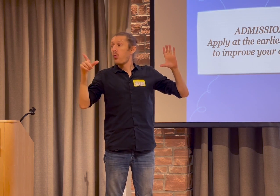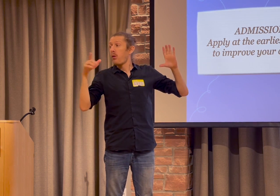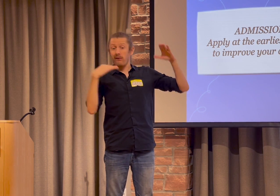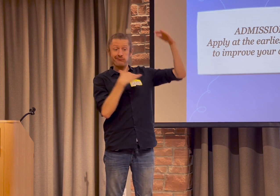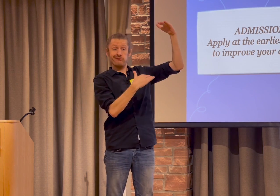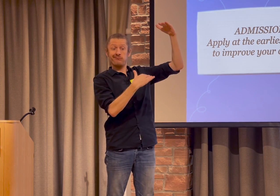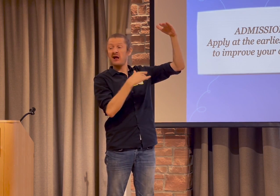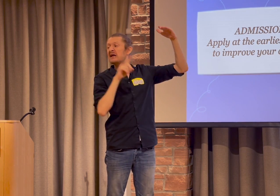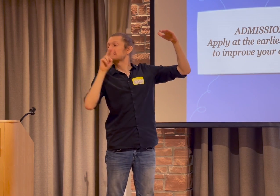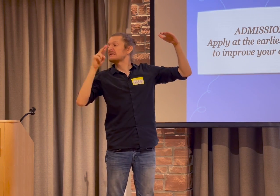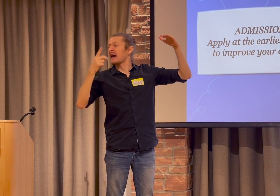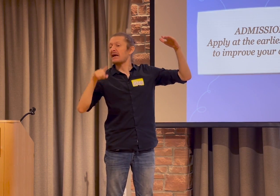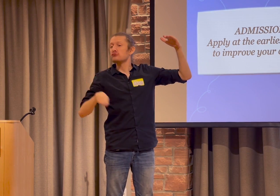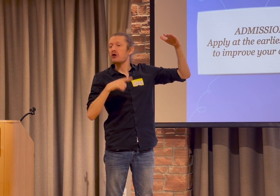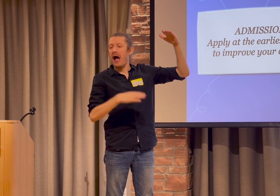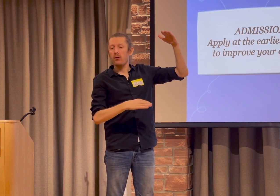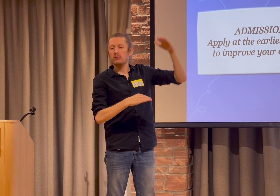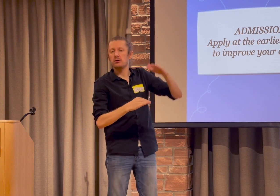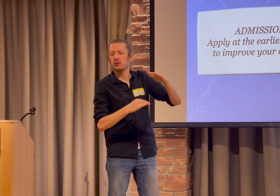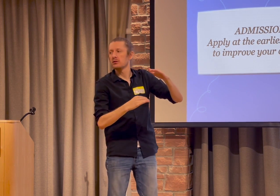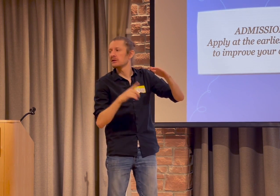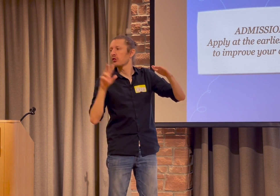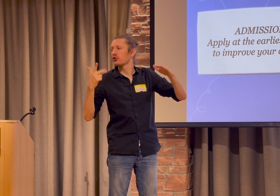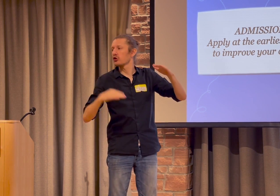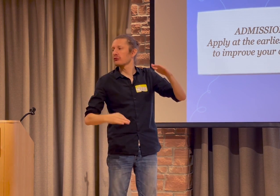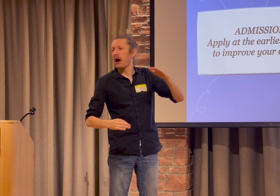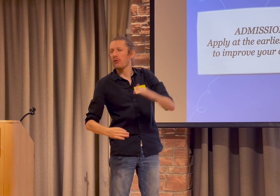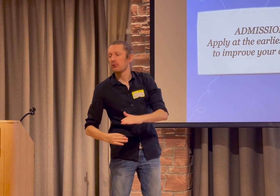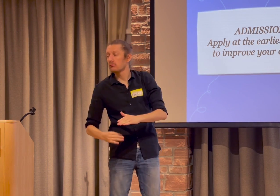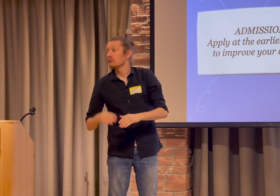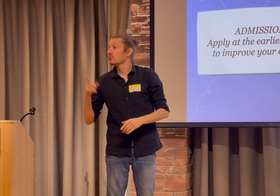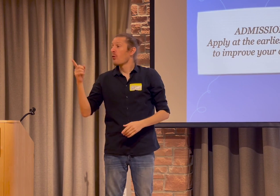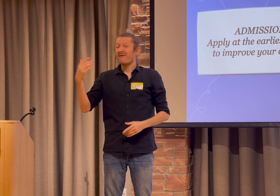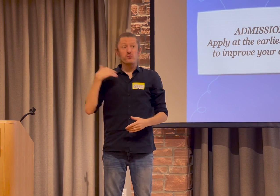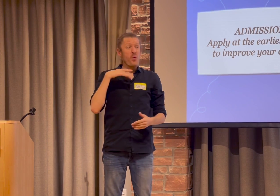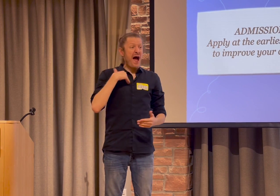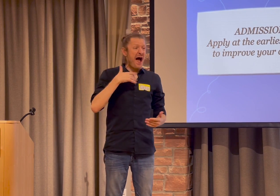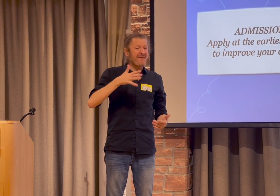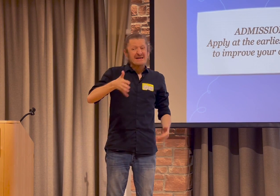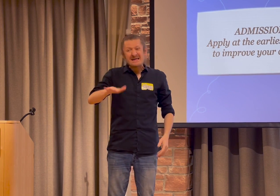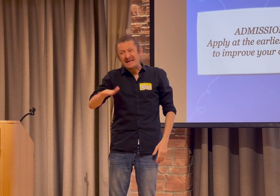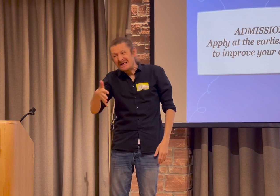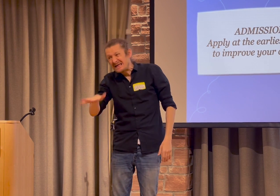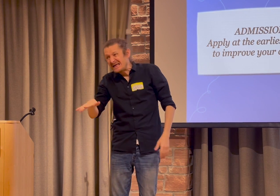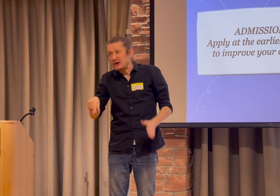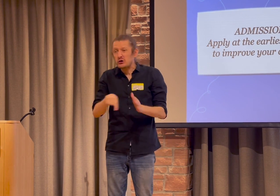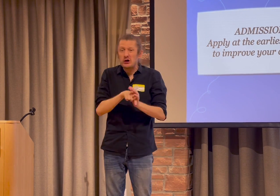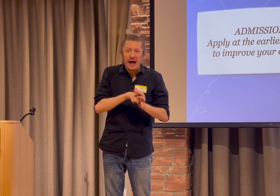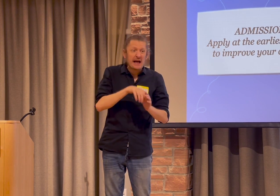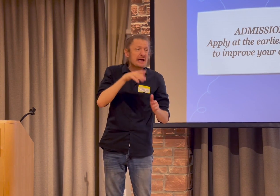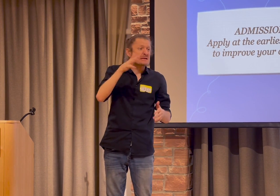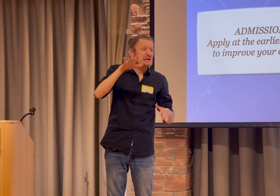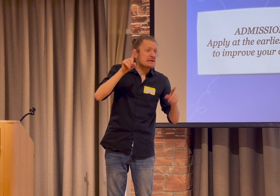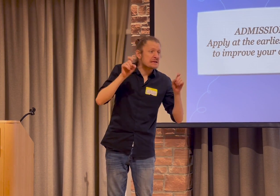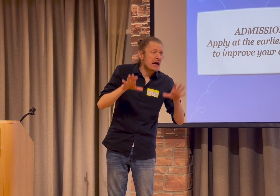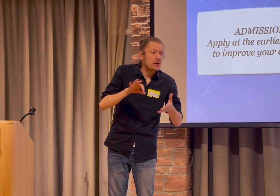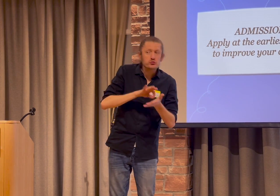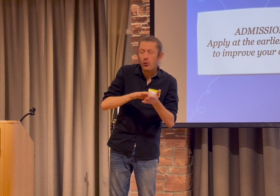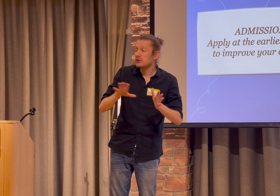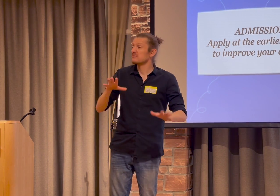they already know how many students they're going to bring in for a freshman year, and then a second round and a third round of admissions.